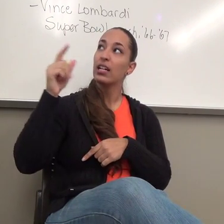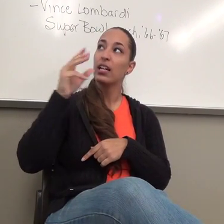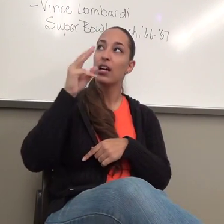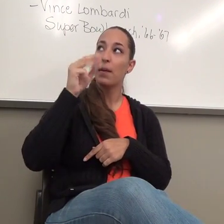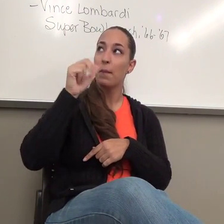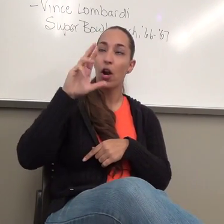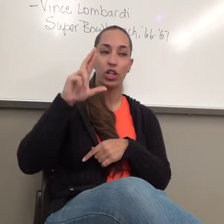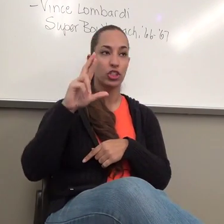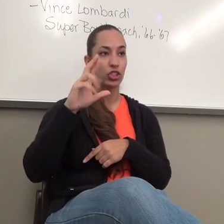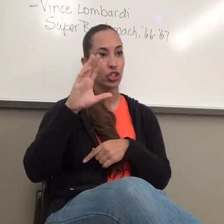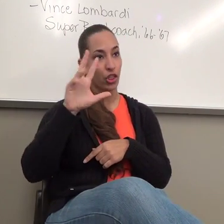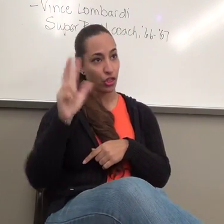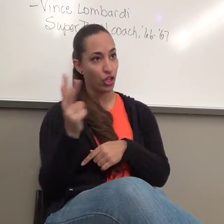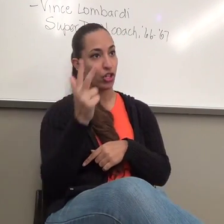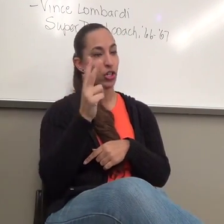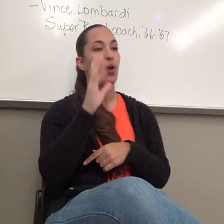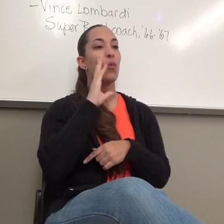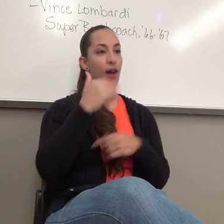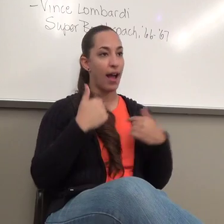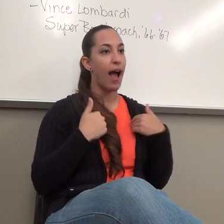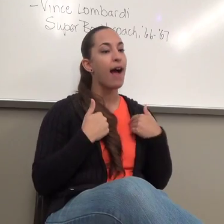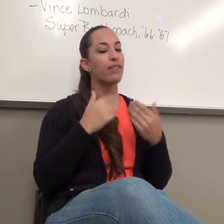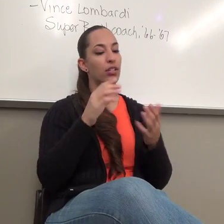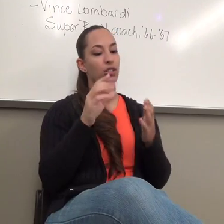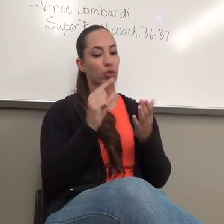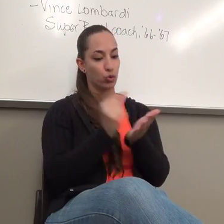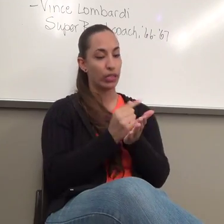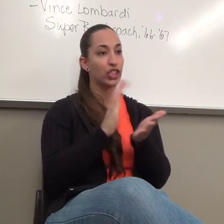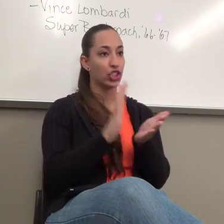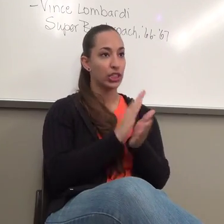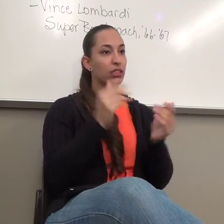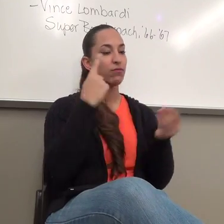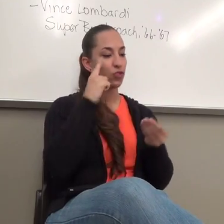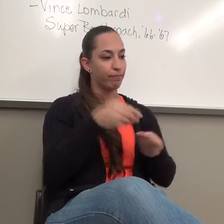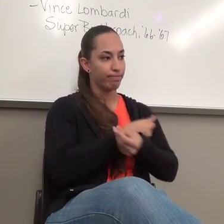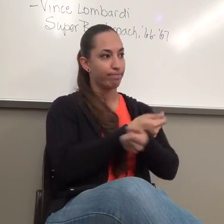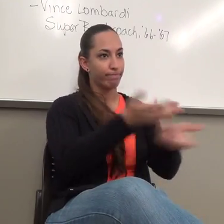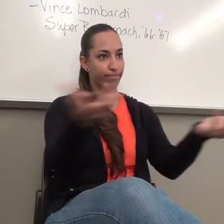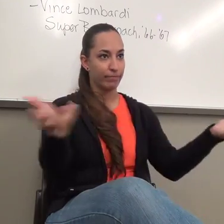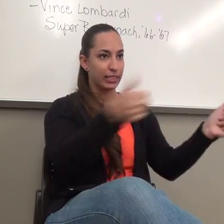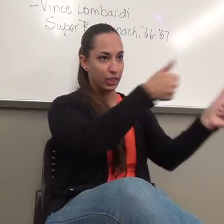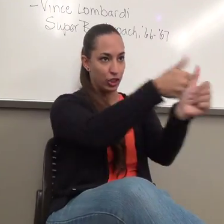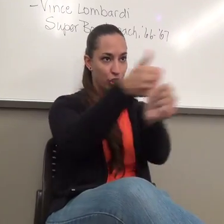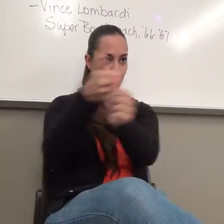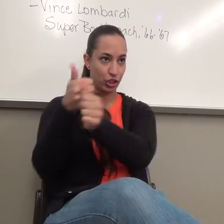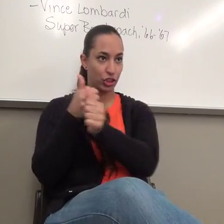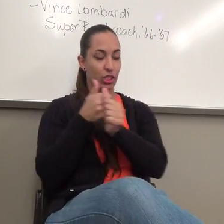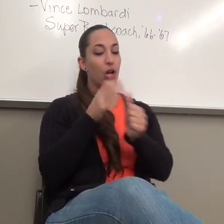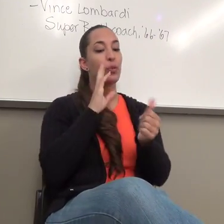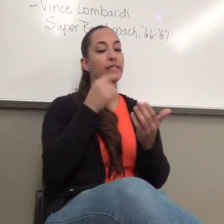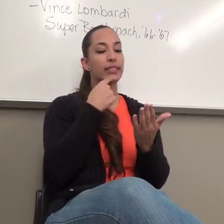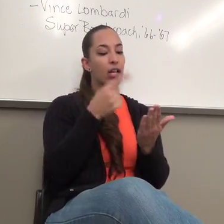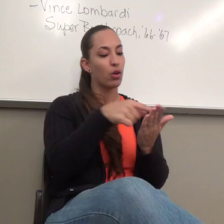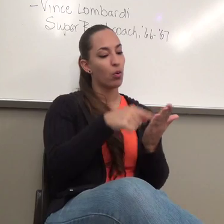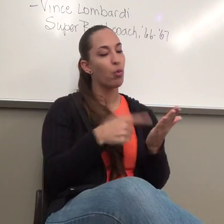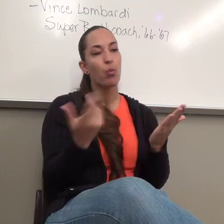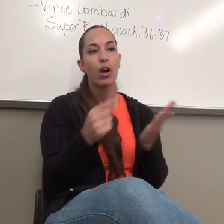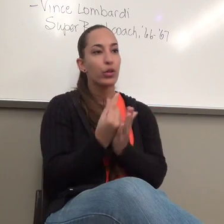a grade sheet for you that tells you what you're missing, what your grades are, and then what I do in the